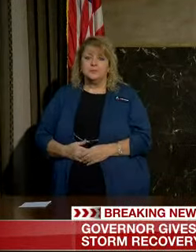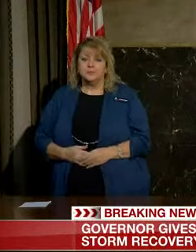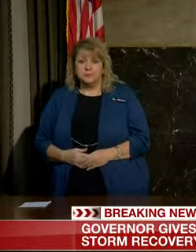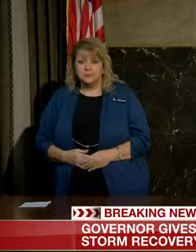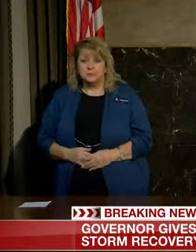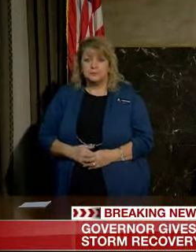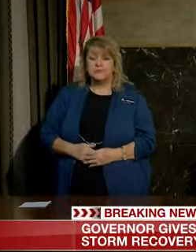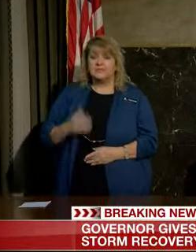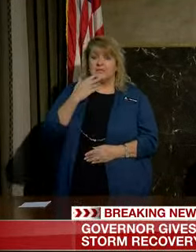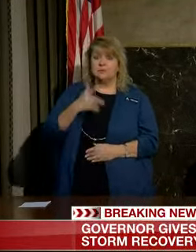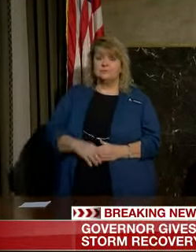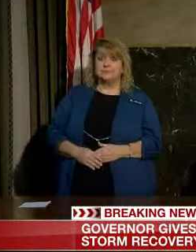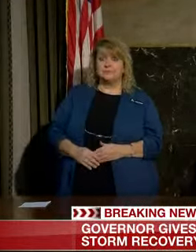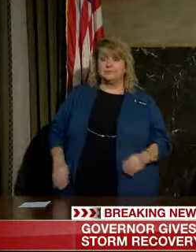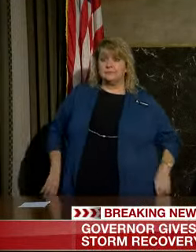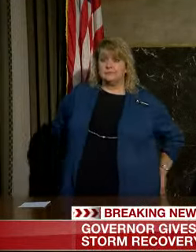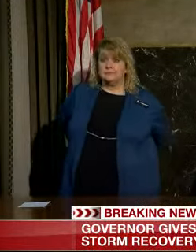Thank you.